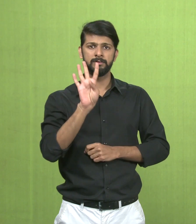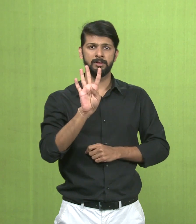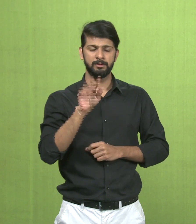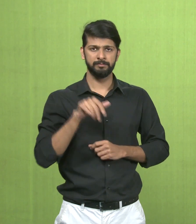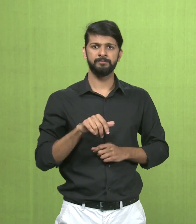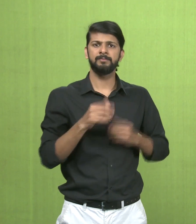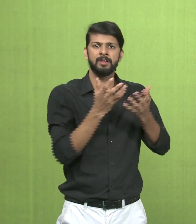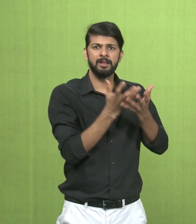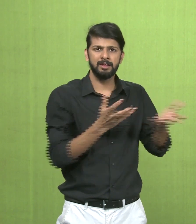Question number 4.